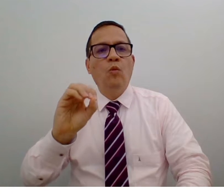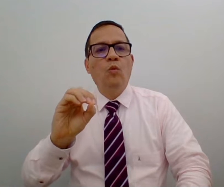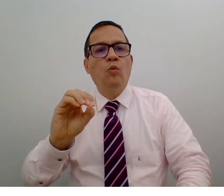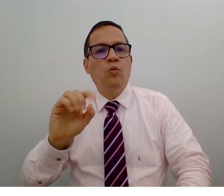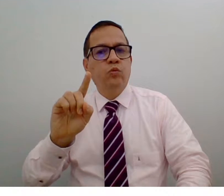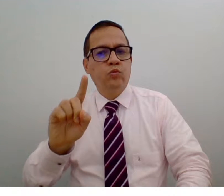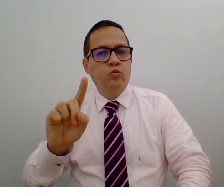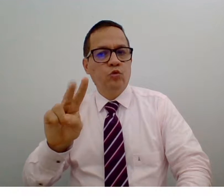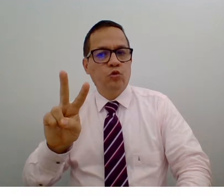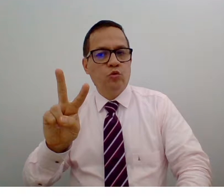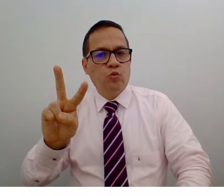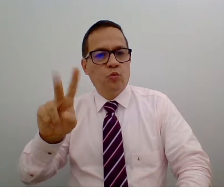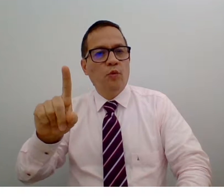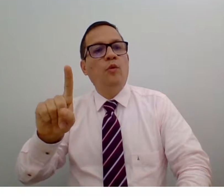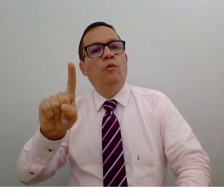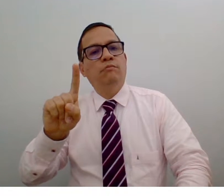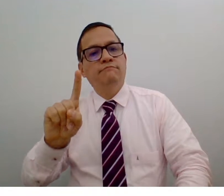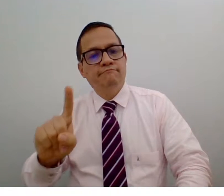Code,